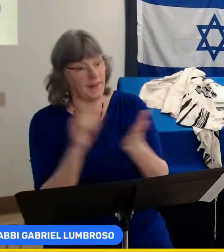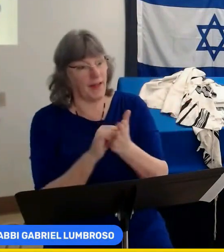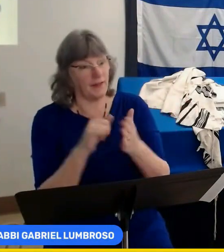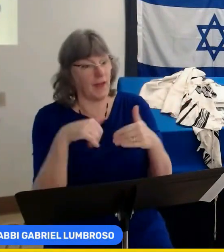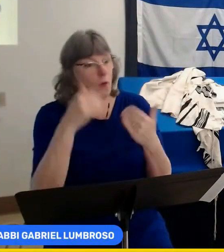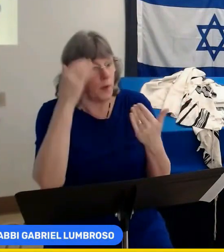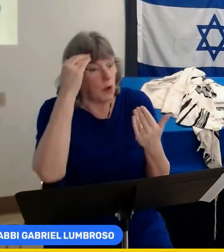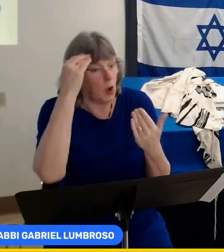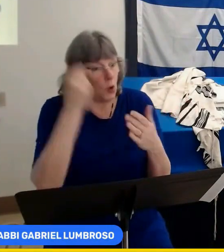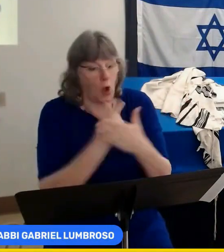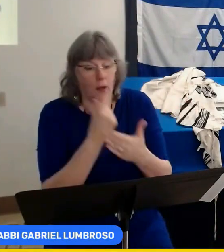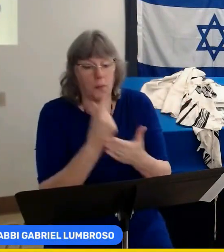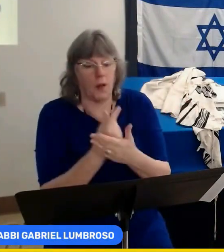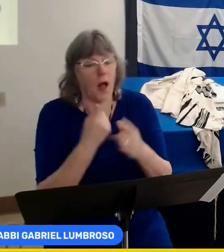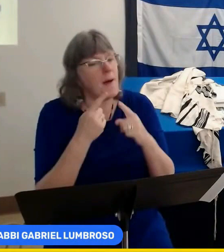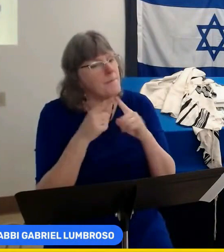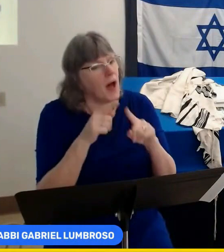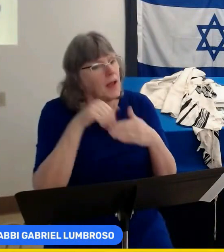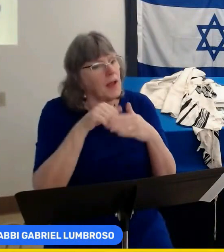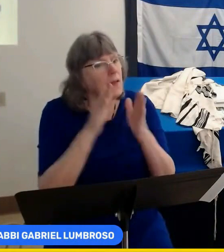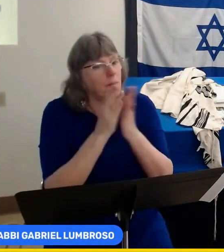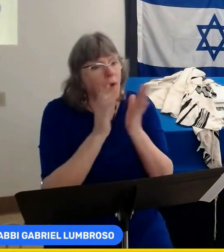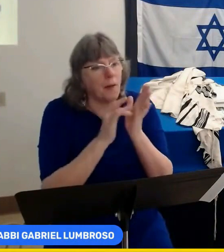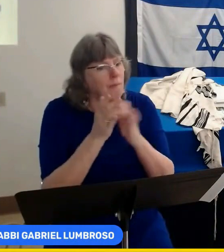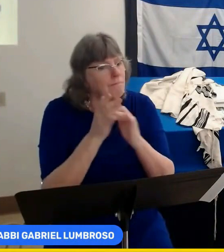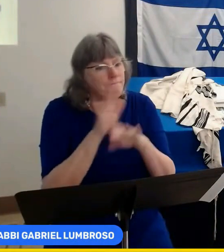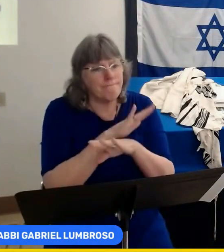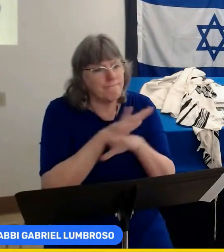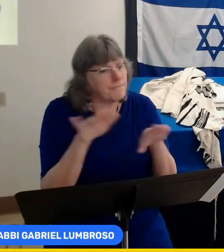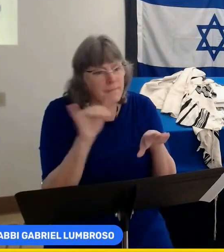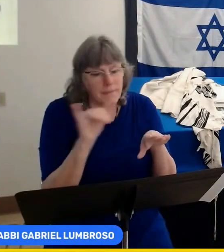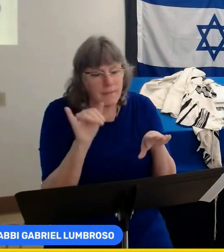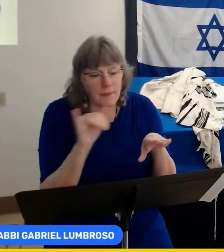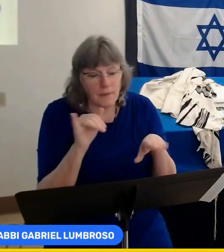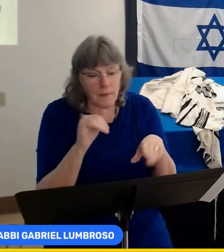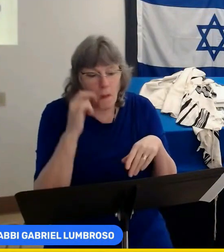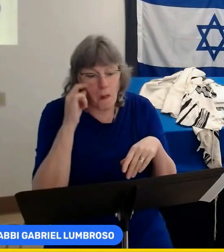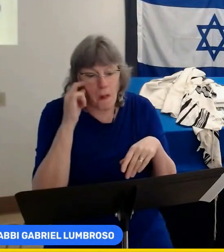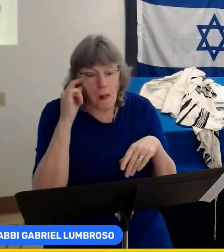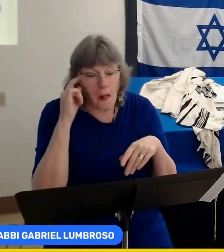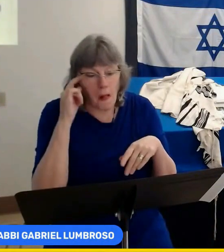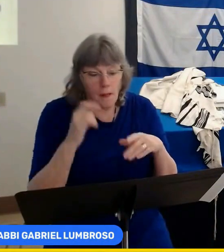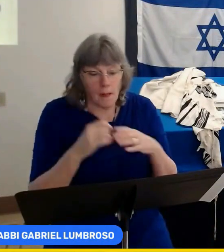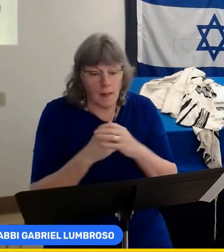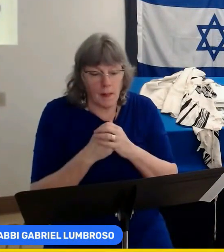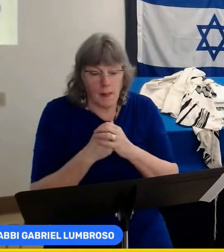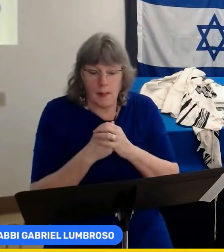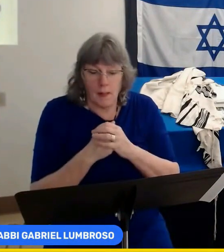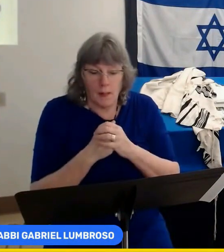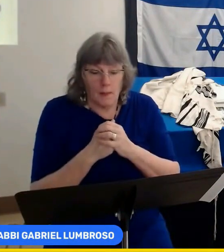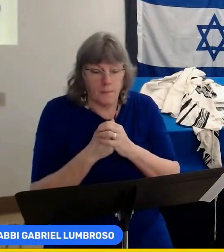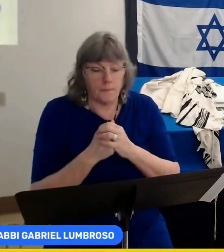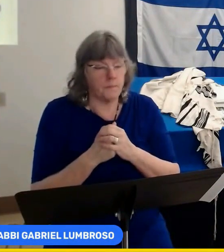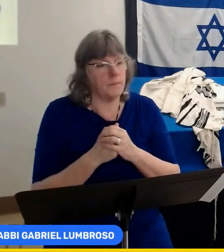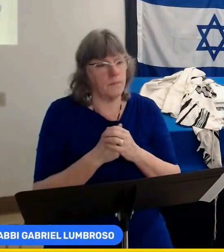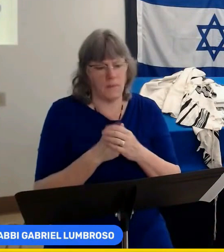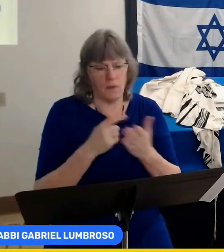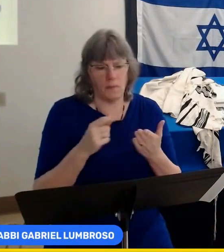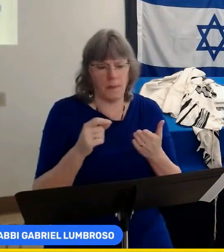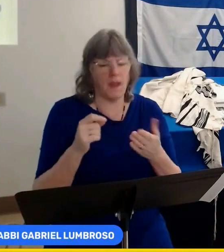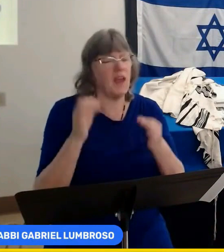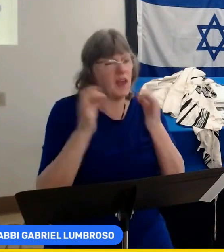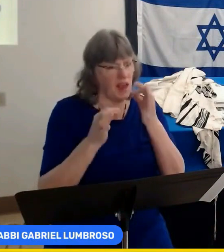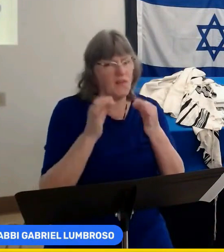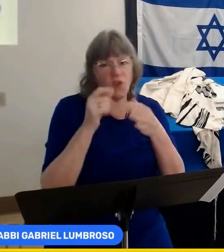Bible, the word gospel only appears in what is called the New